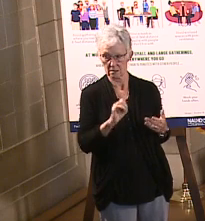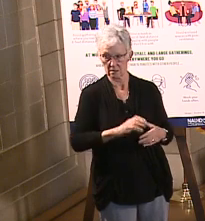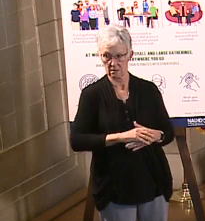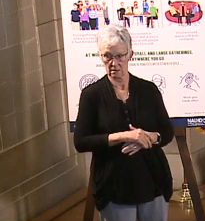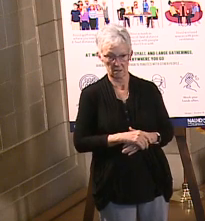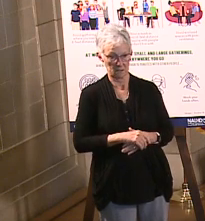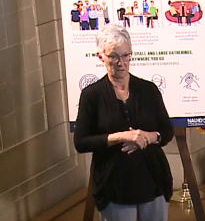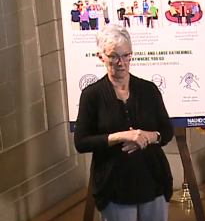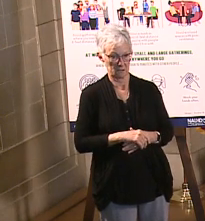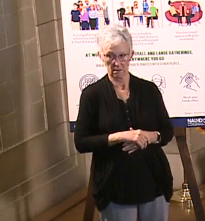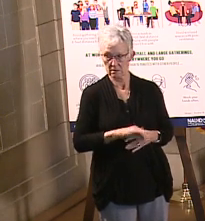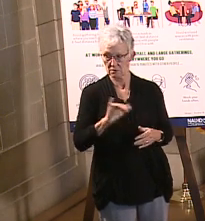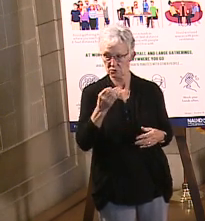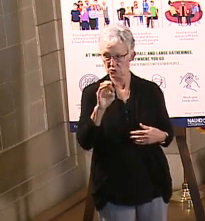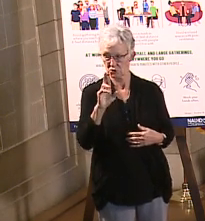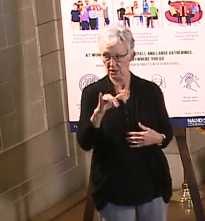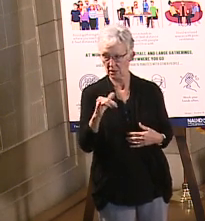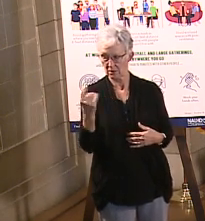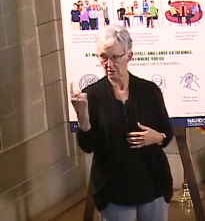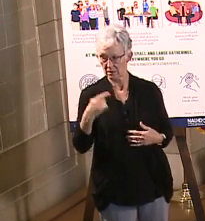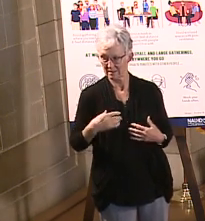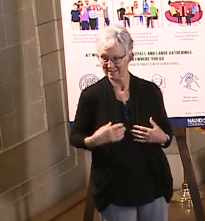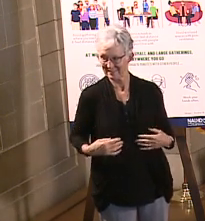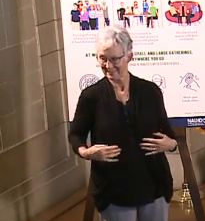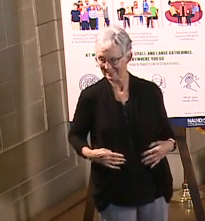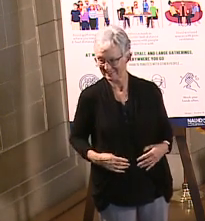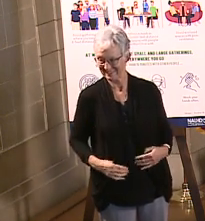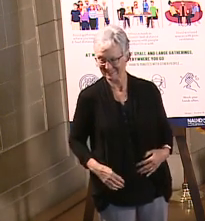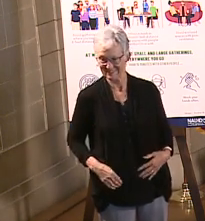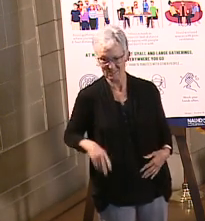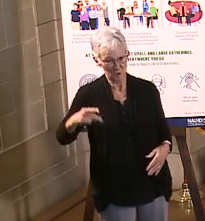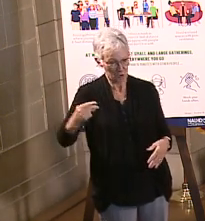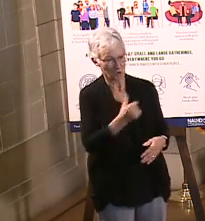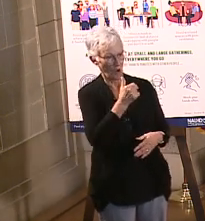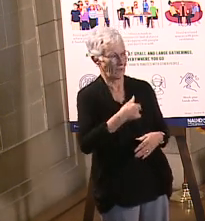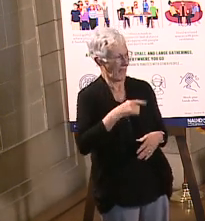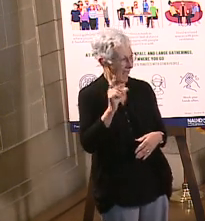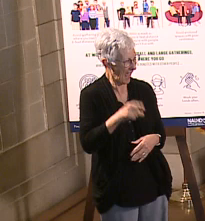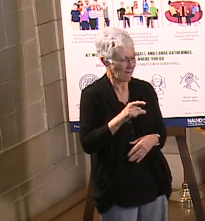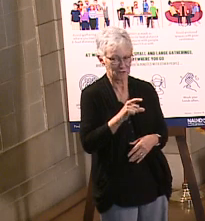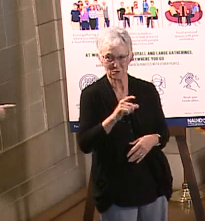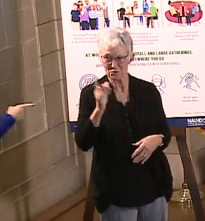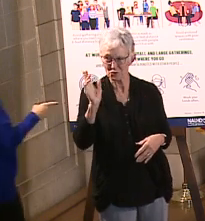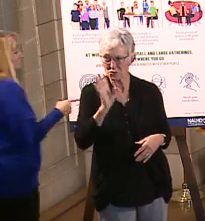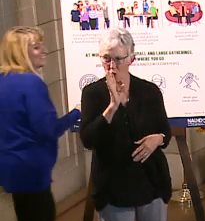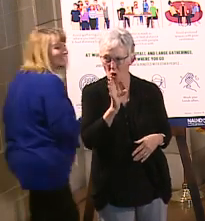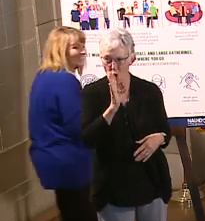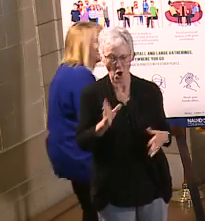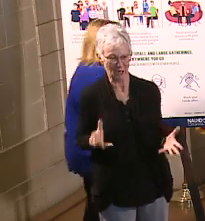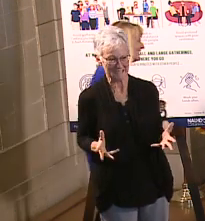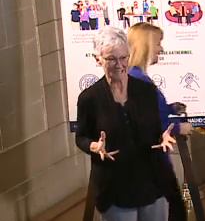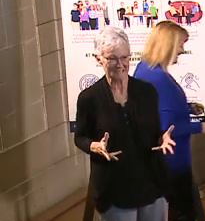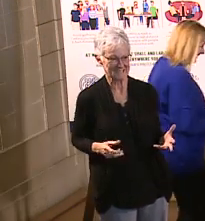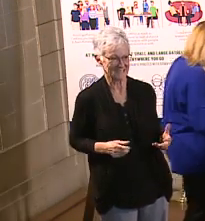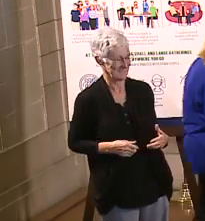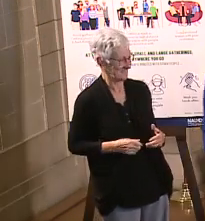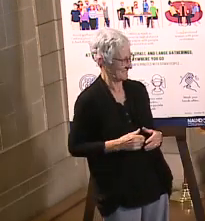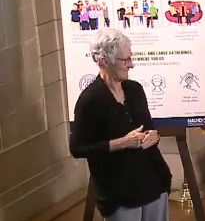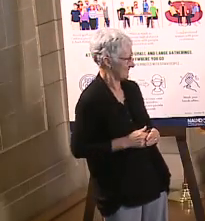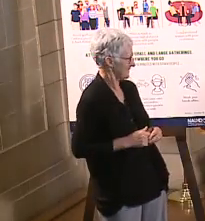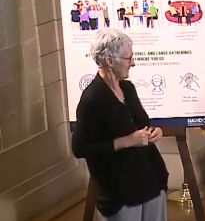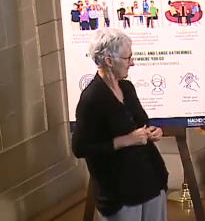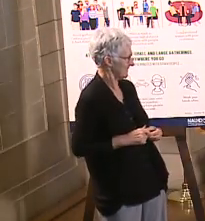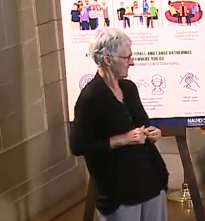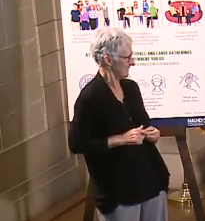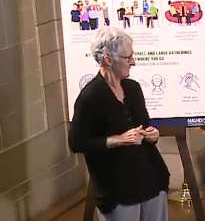Jerry? Jerry, you want to come up and talk about that? We thought you were going to get all the way through this without saying anything. I